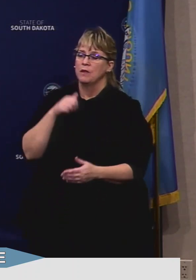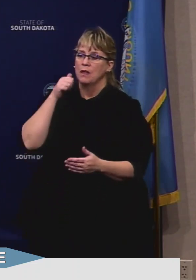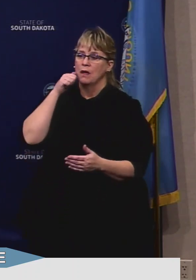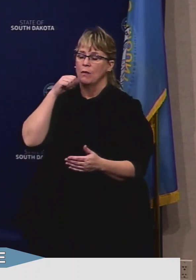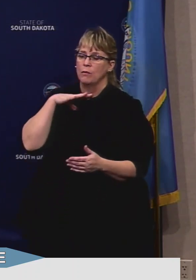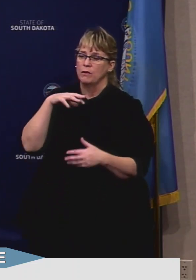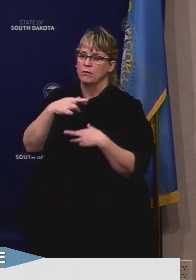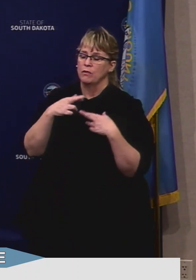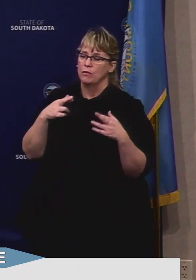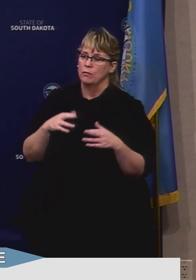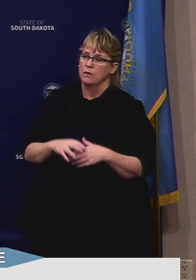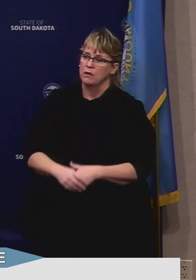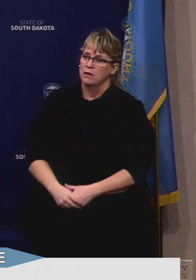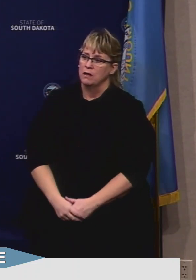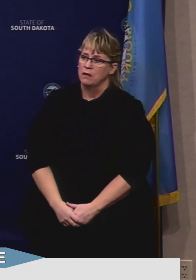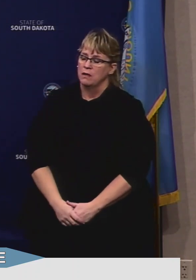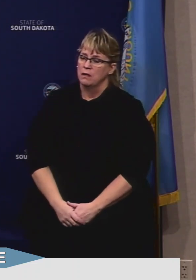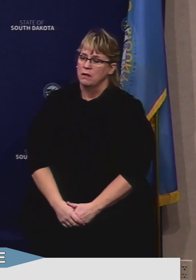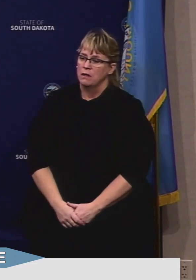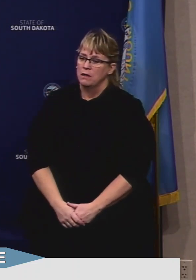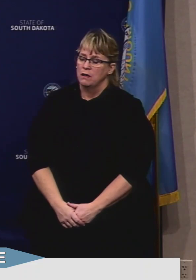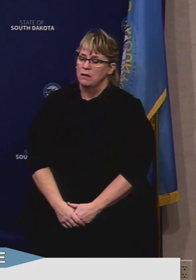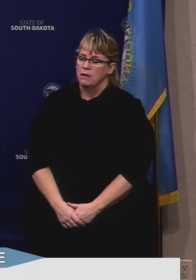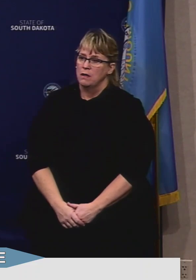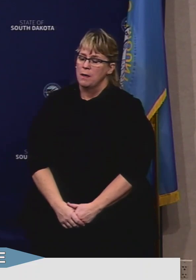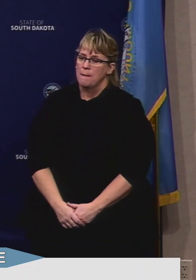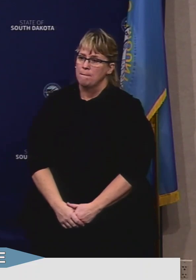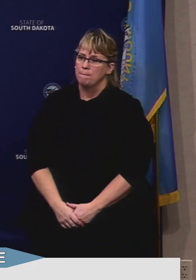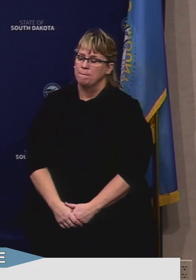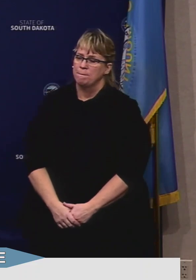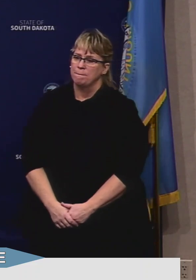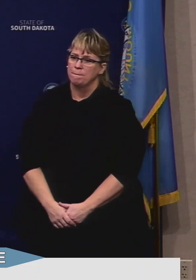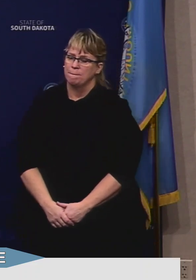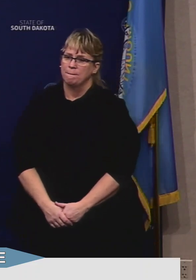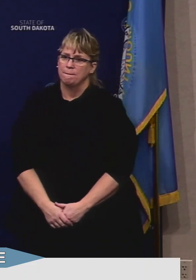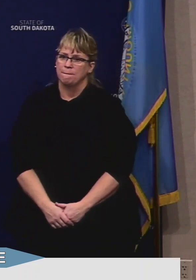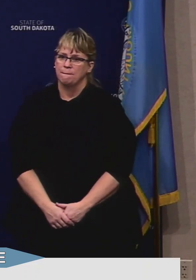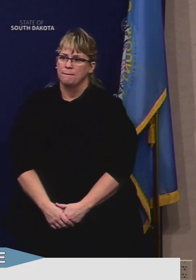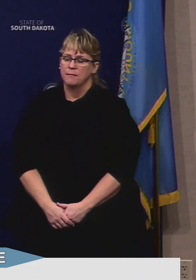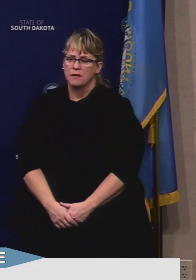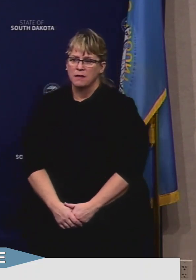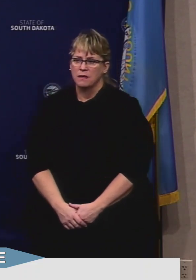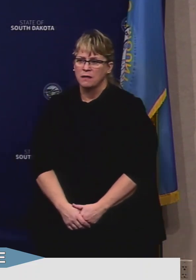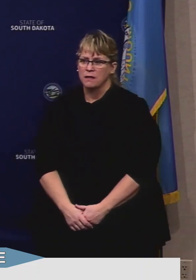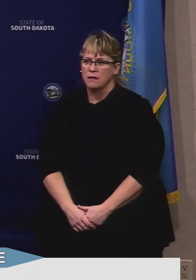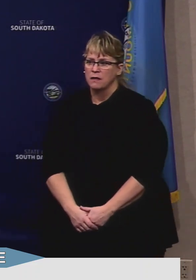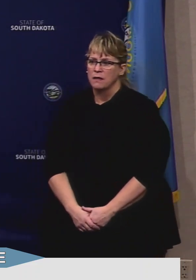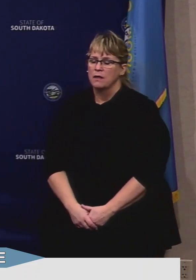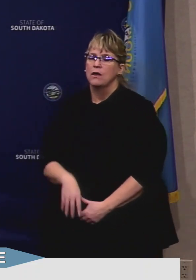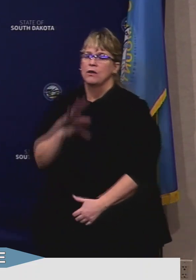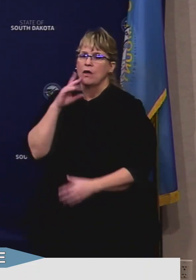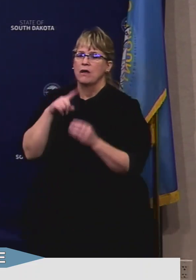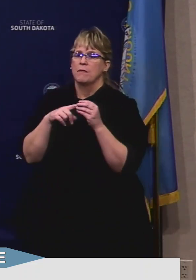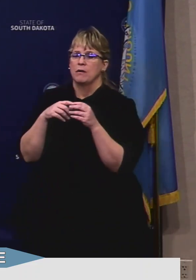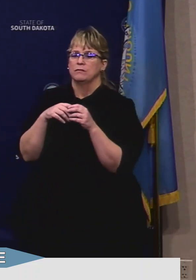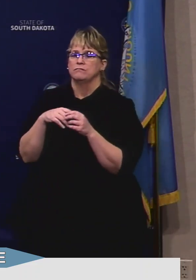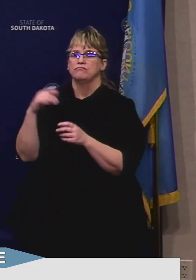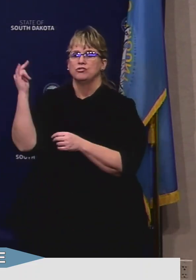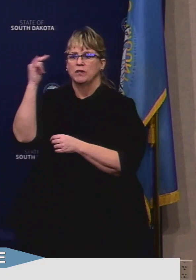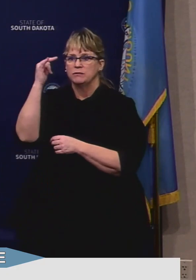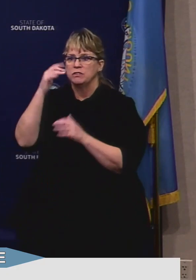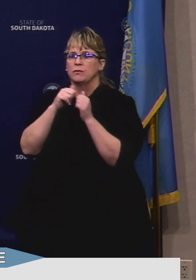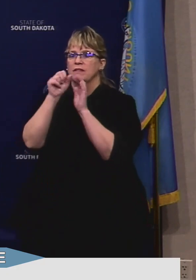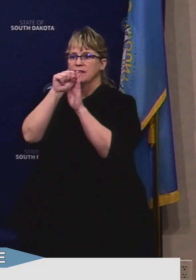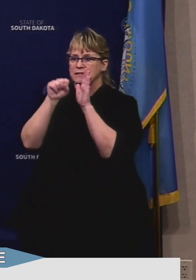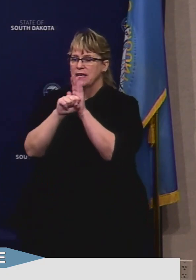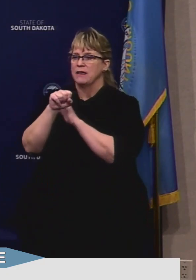off of what you said about making transportation by the state plane more efficient and accountable,